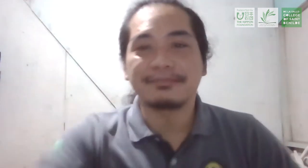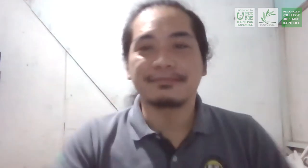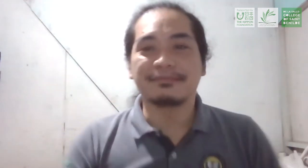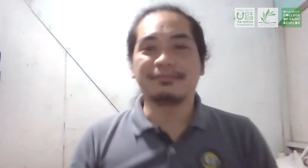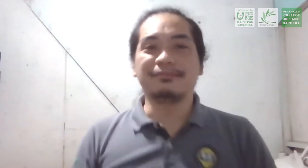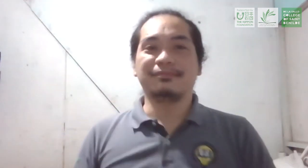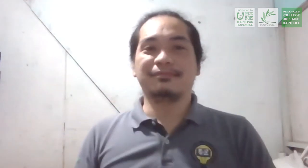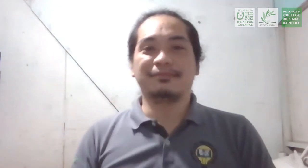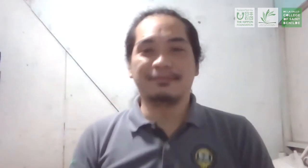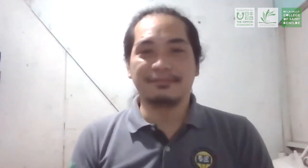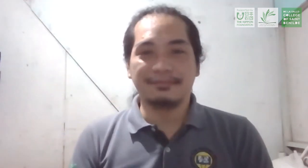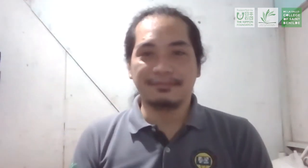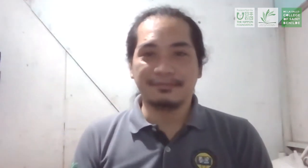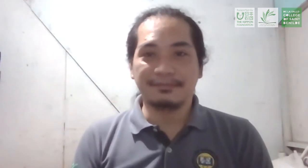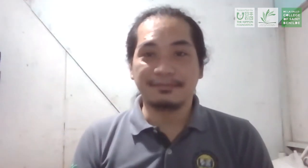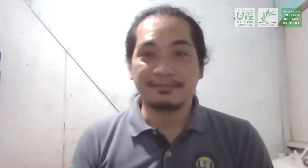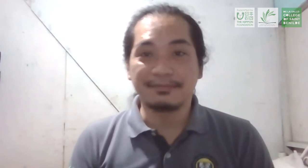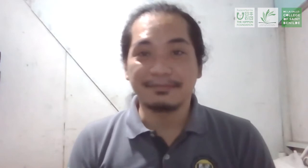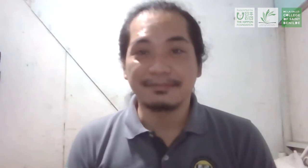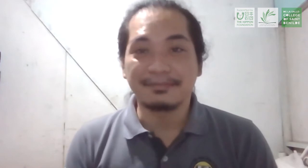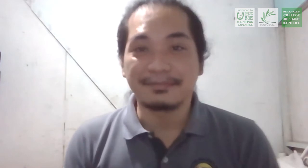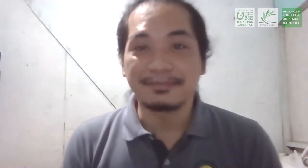advanced.